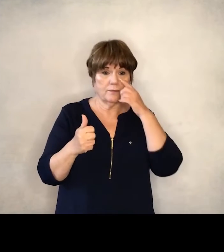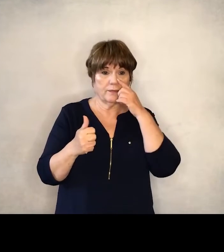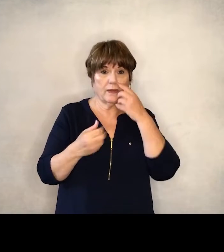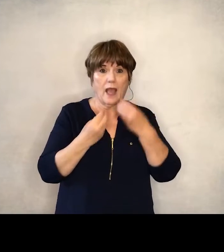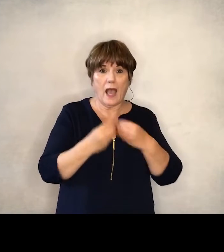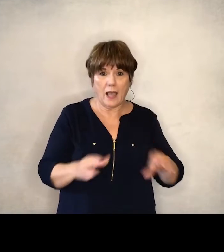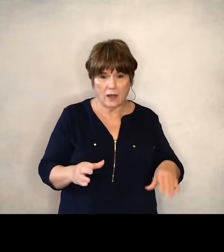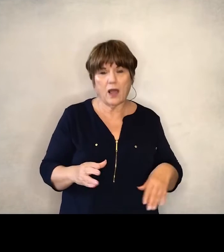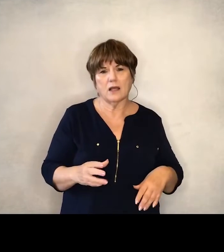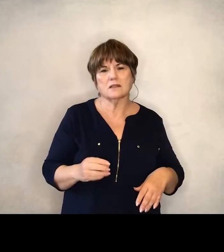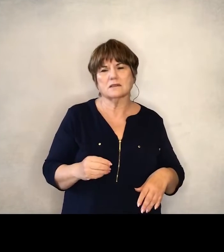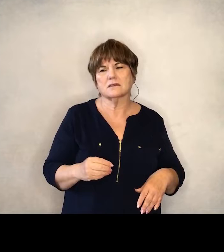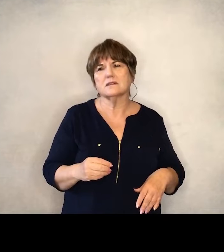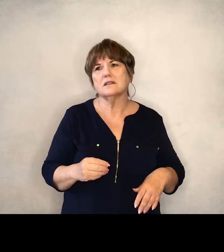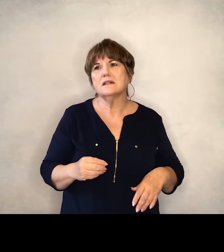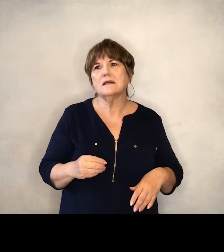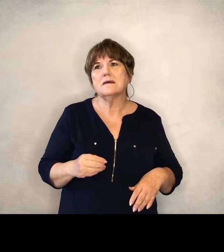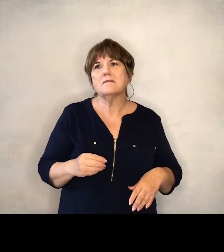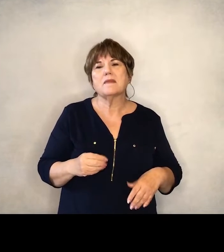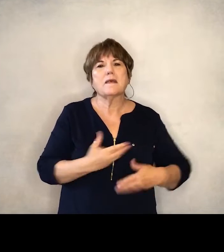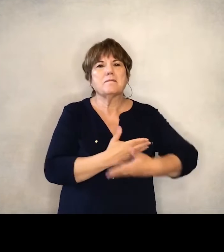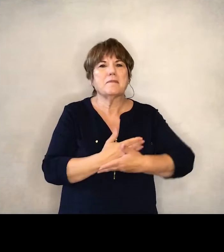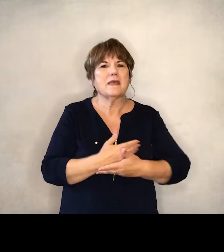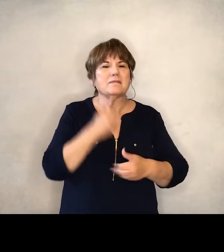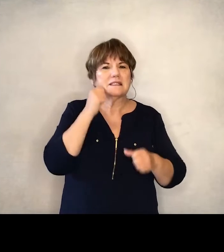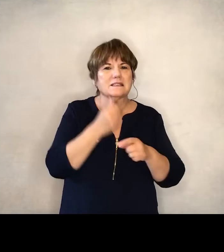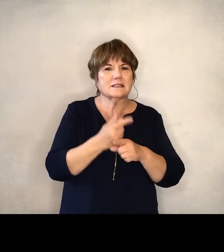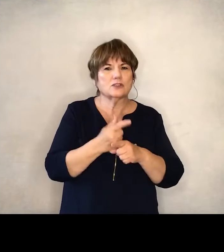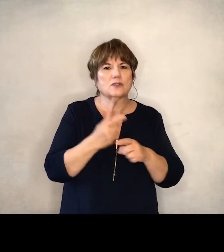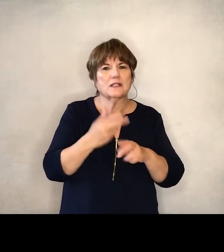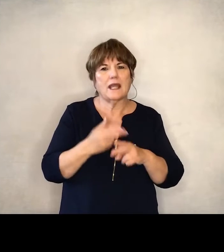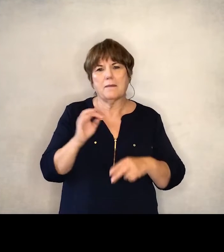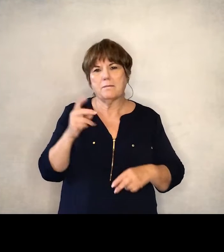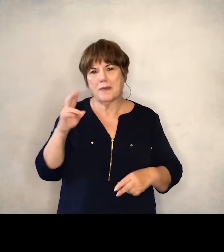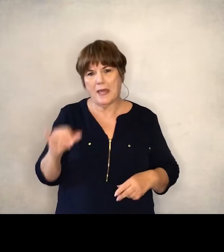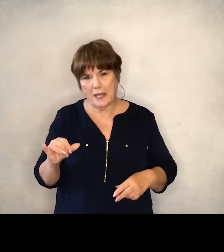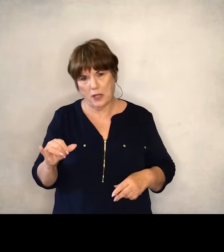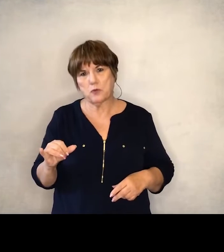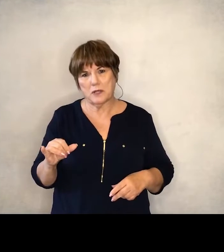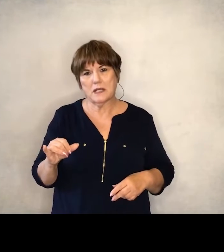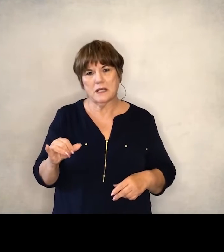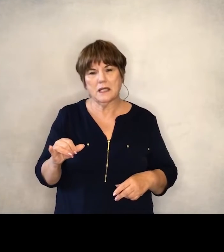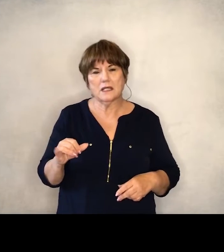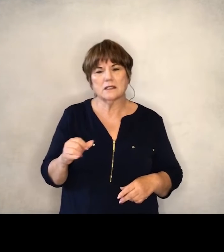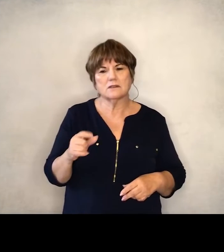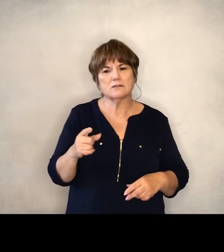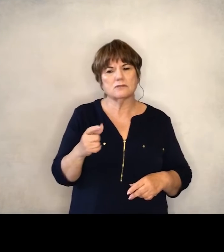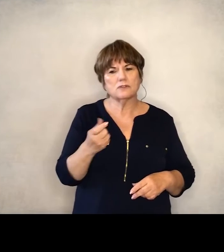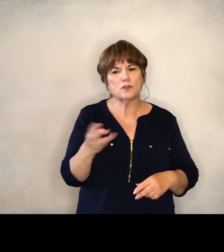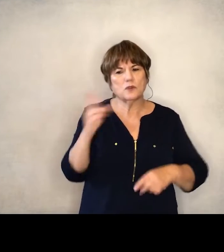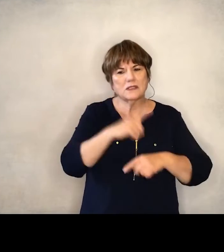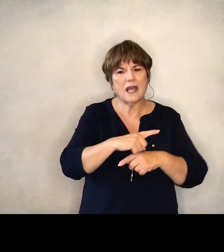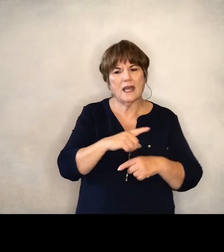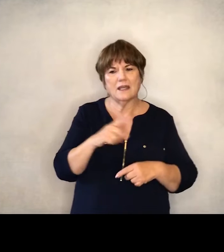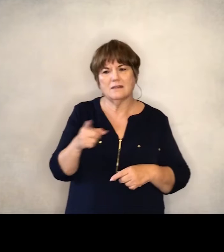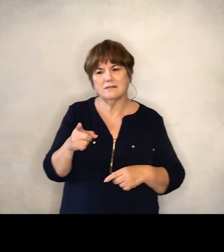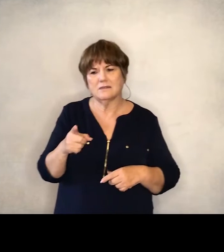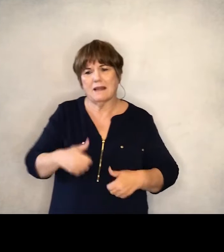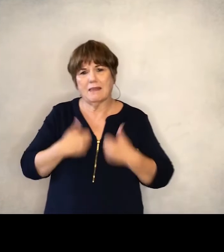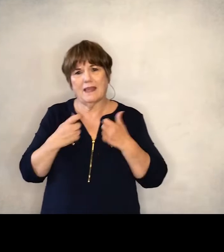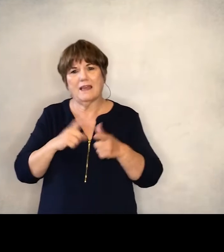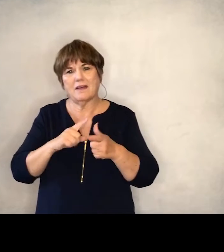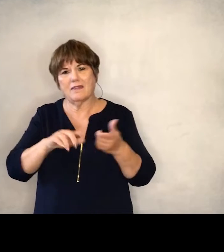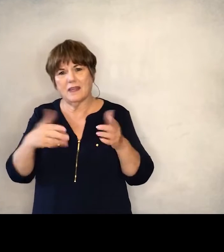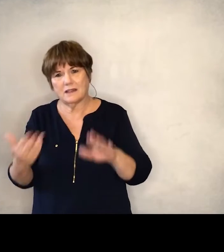named Mary. She only lived a few days. And a caring friend my own age gave me some 10-year-old pastoral